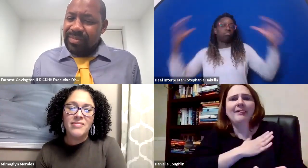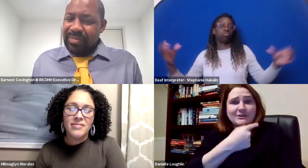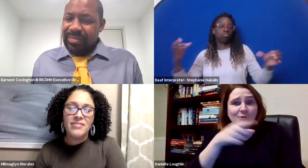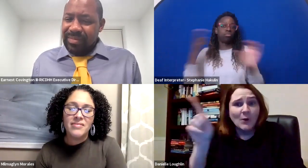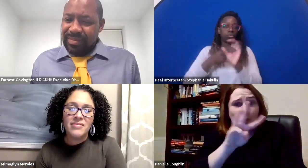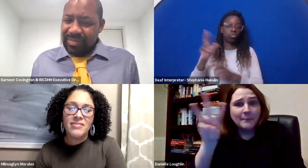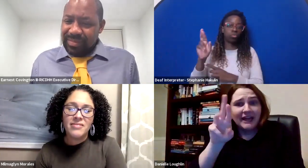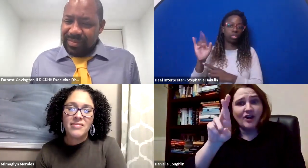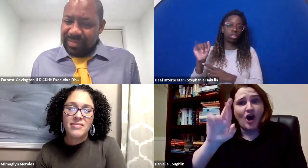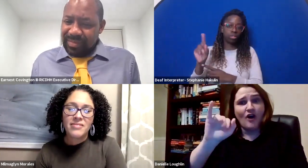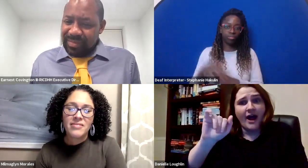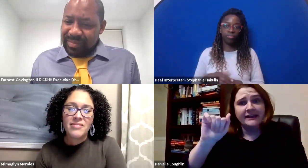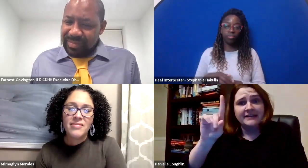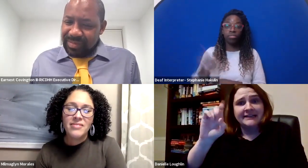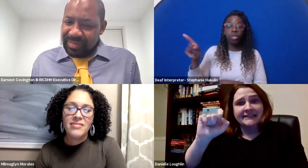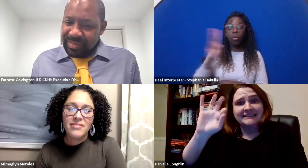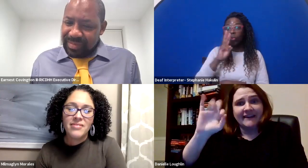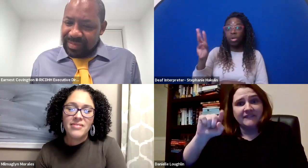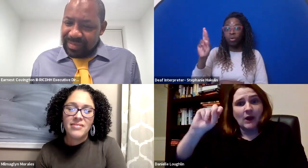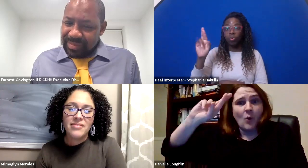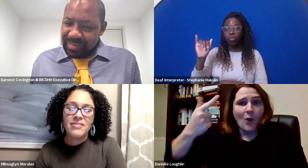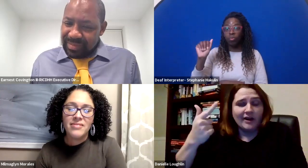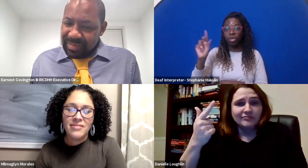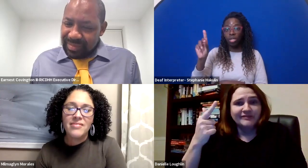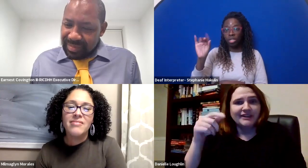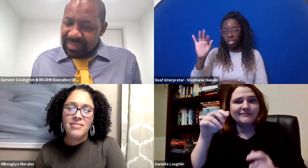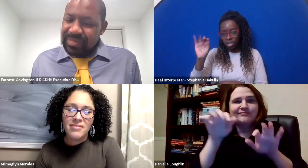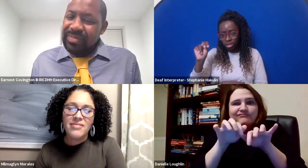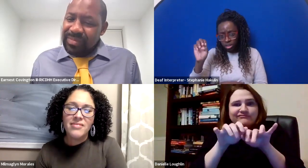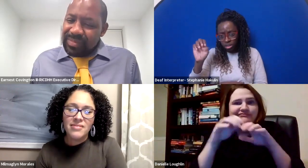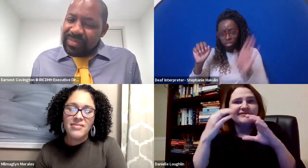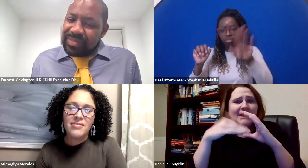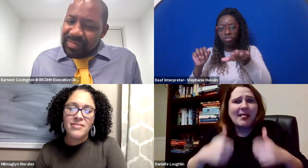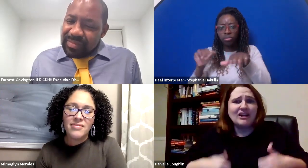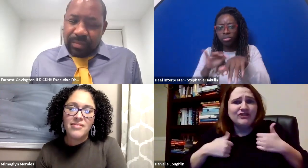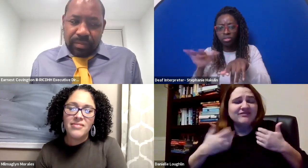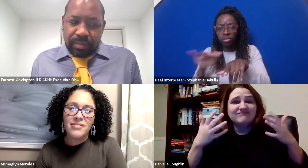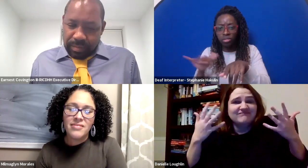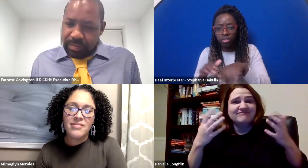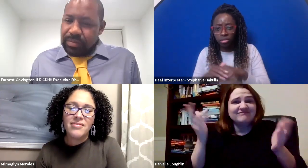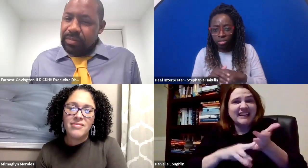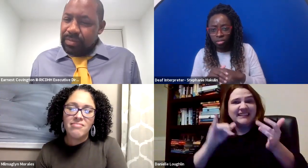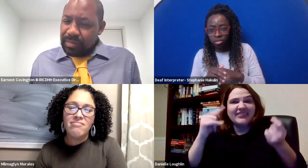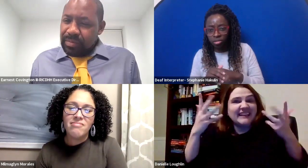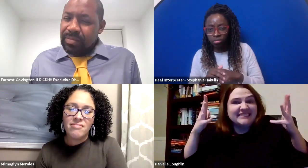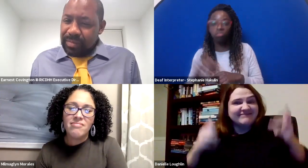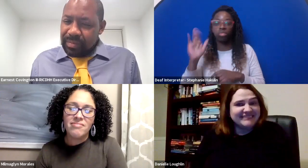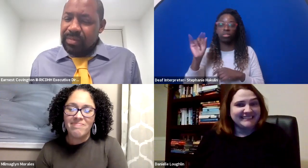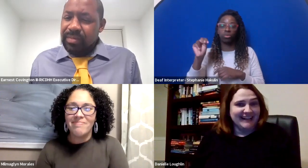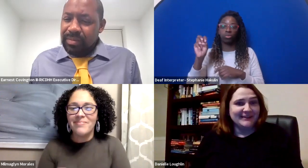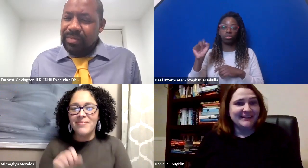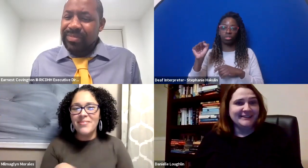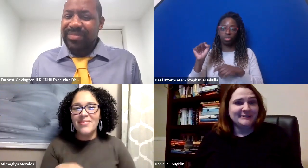have people involved. So, and also we have, if you type in